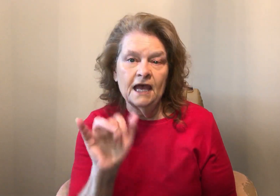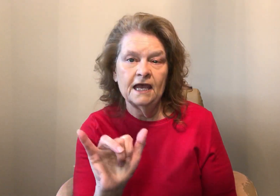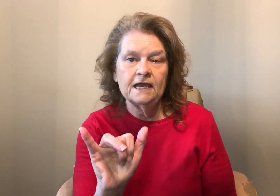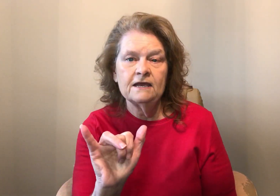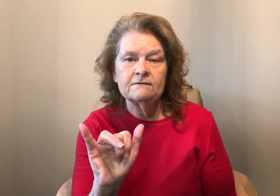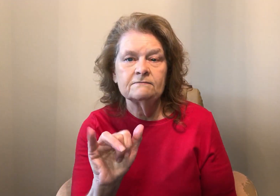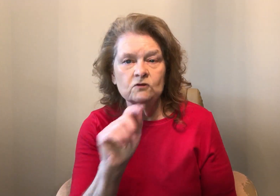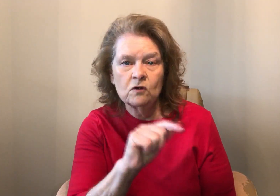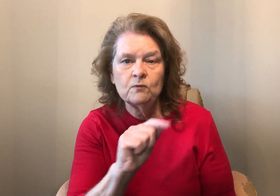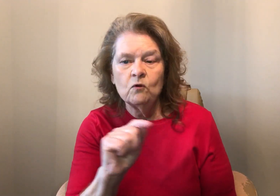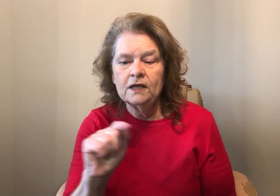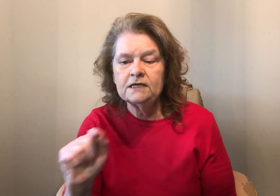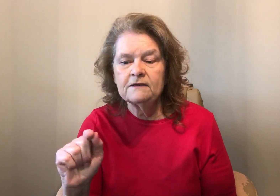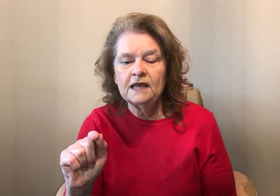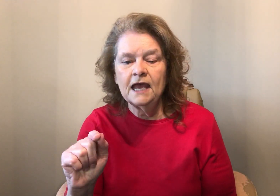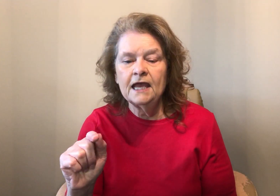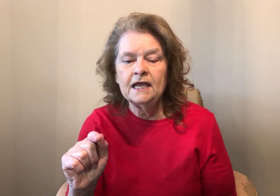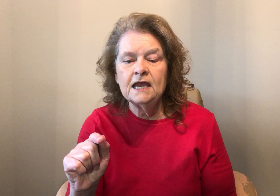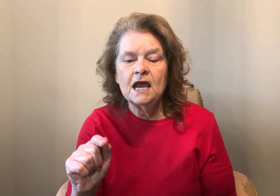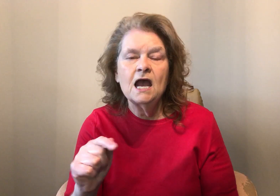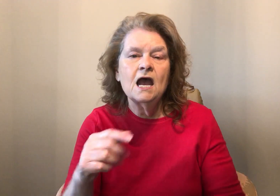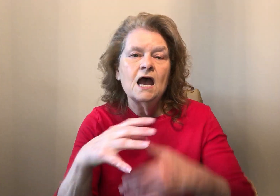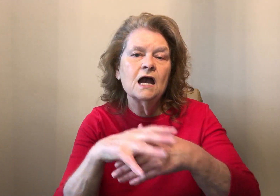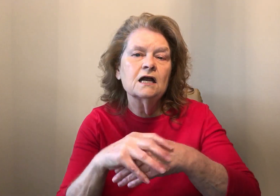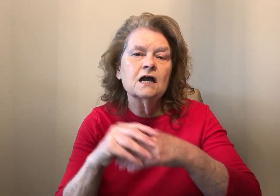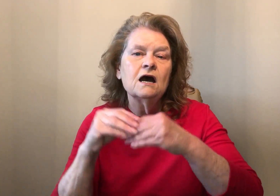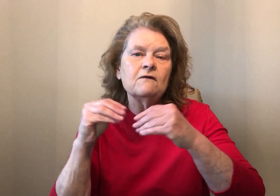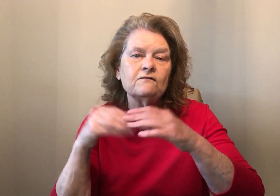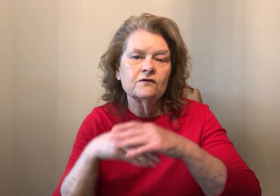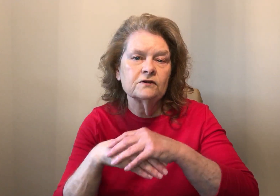They, or point, they comfort